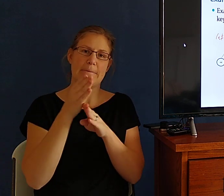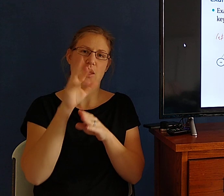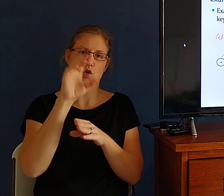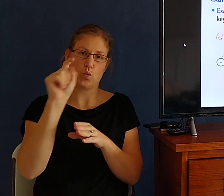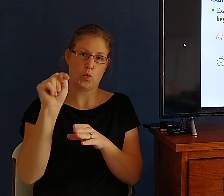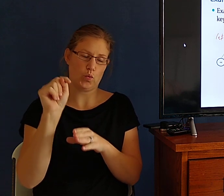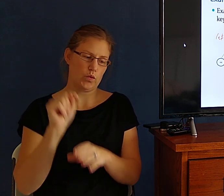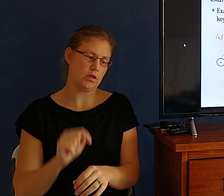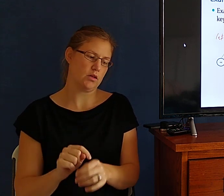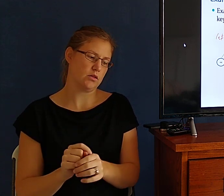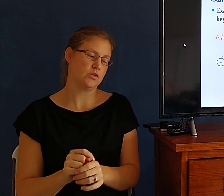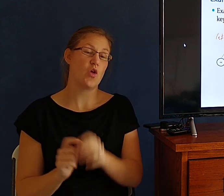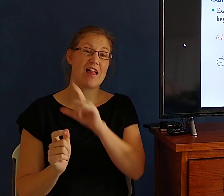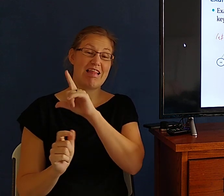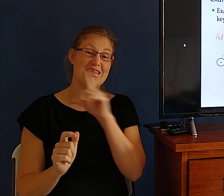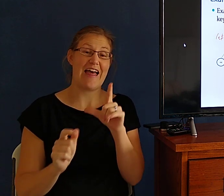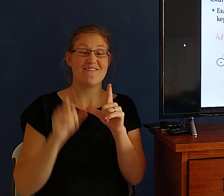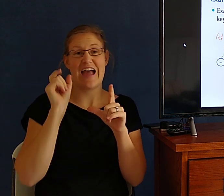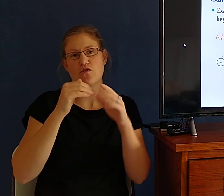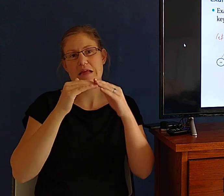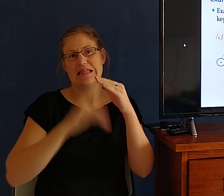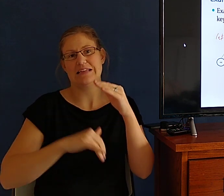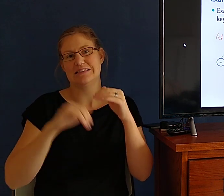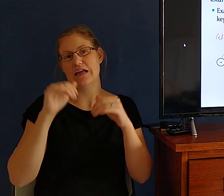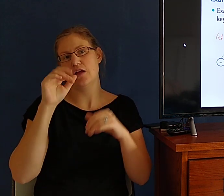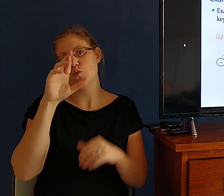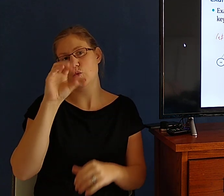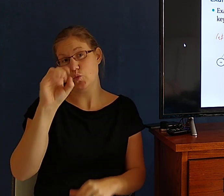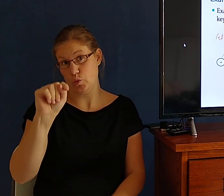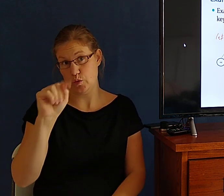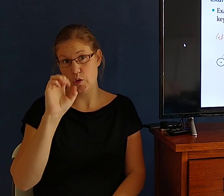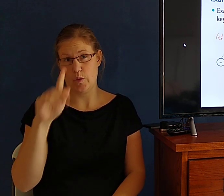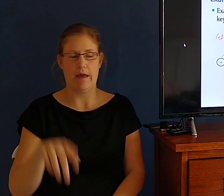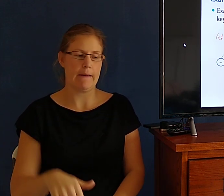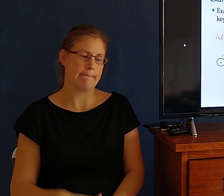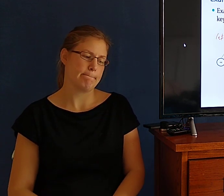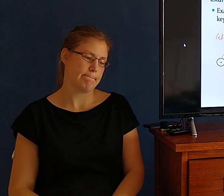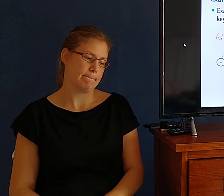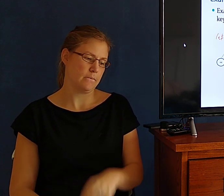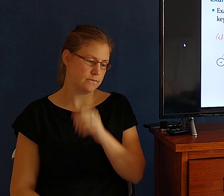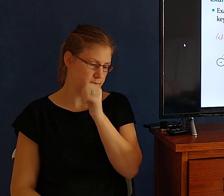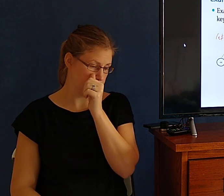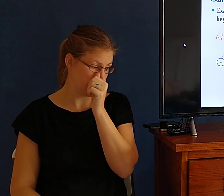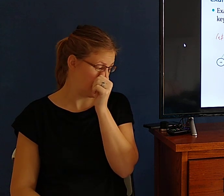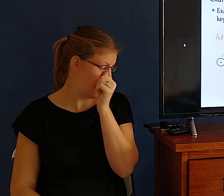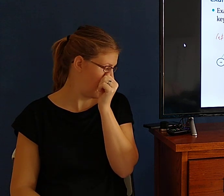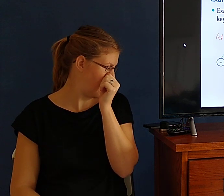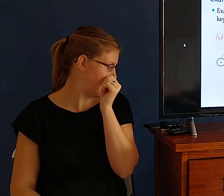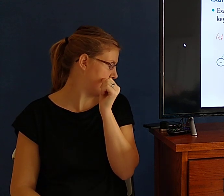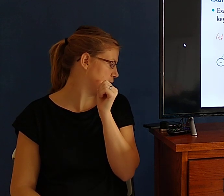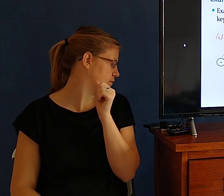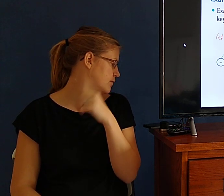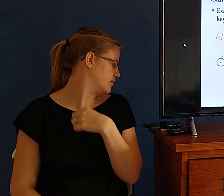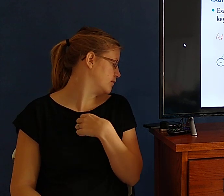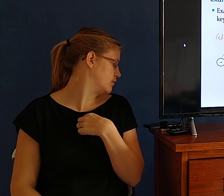left subtree must be less than the root. Okay, so what's the root here? The root, let's say